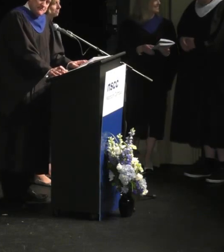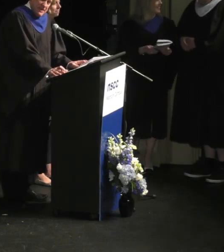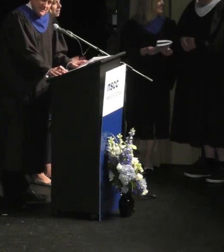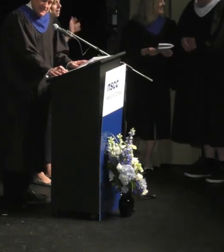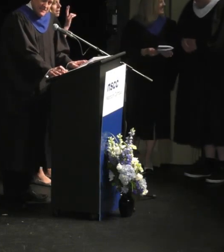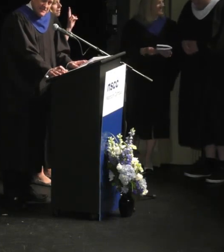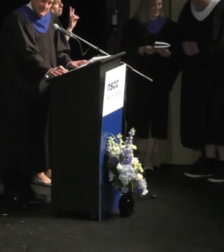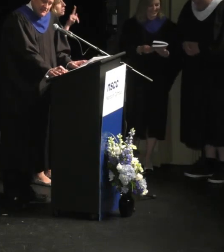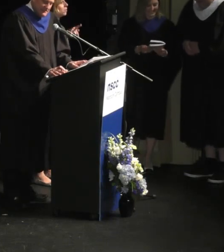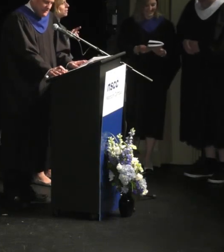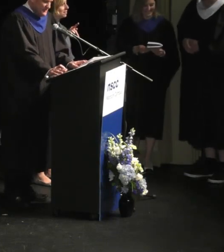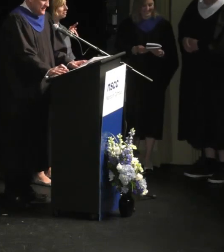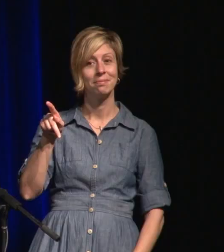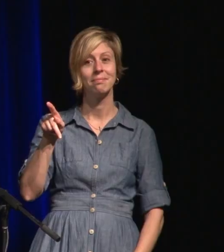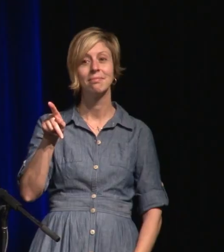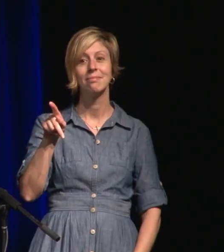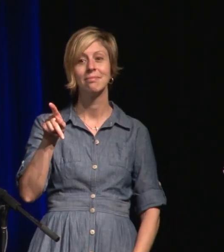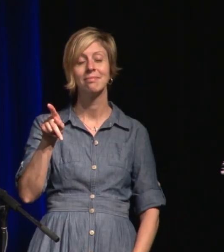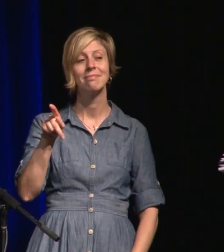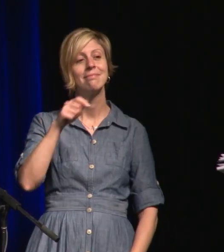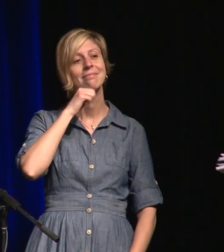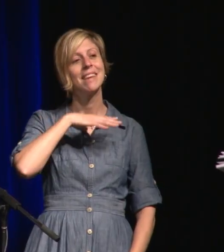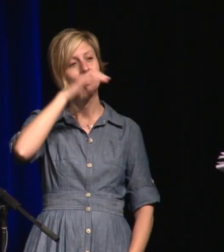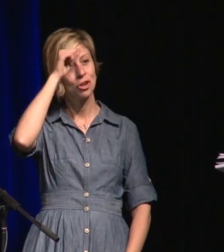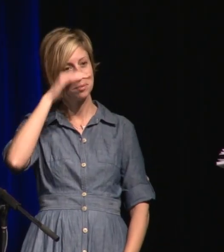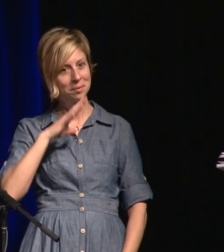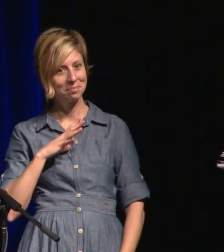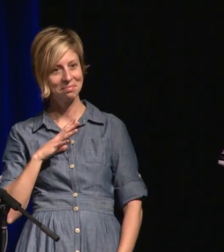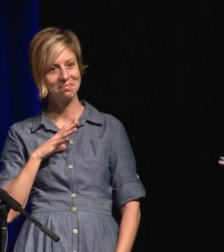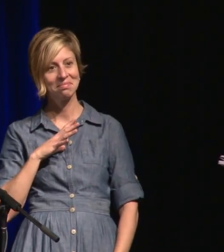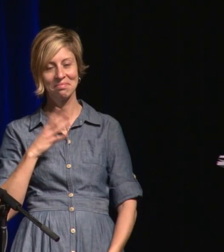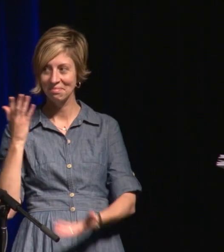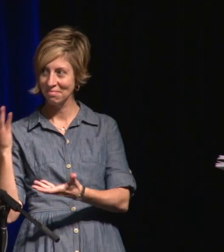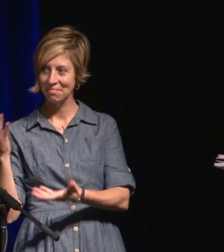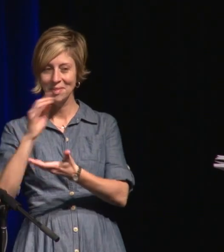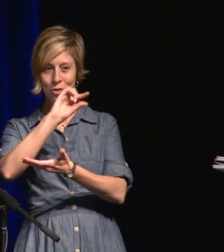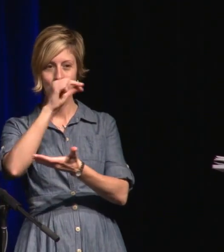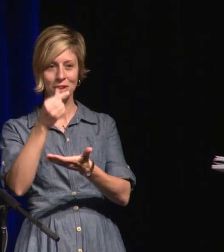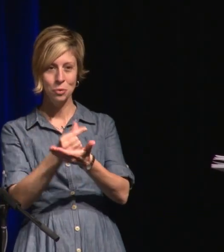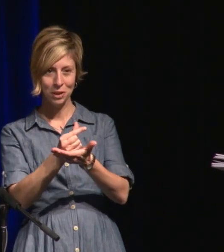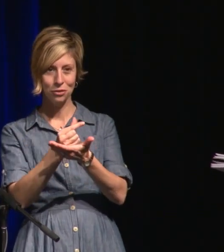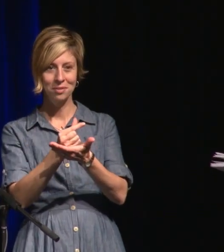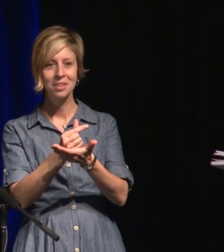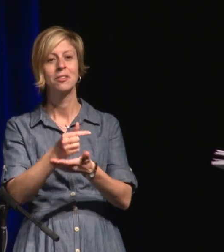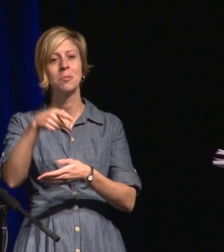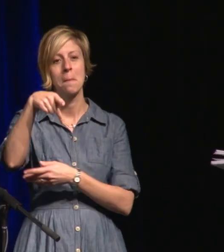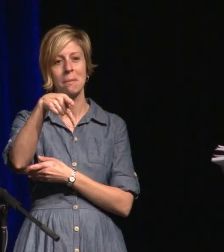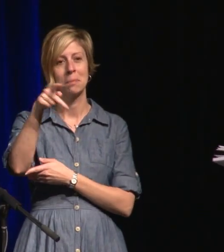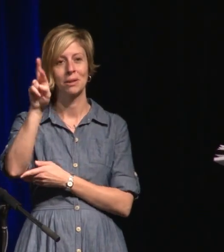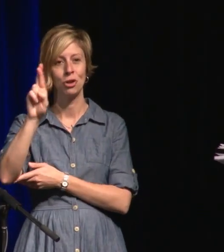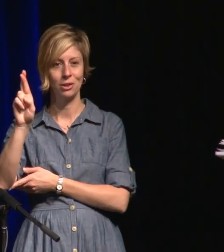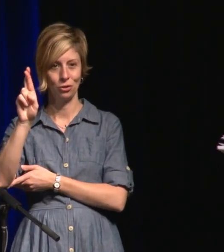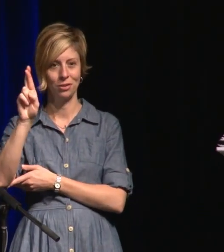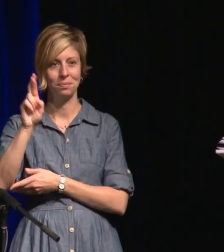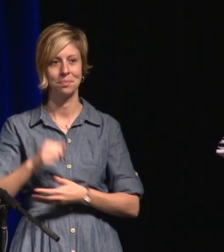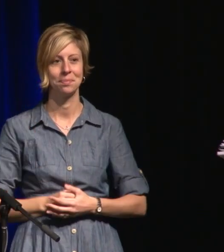Madam Vice President, ladies and gentlemen, the graduates in public relations.